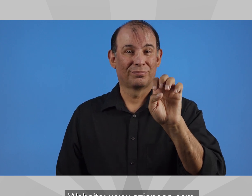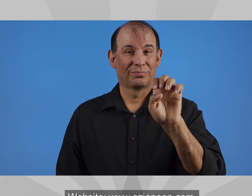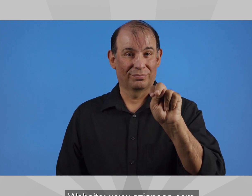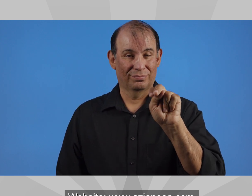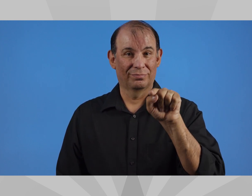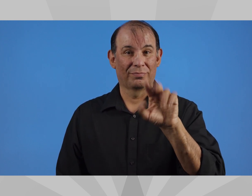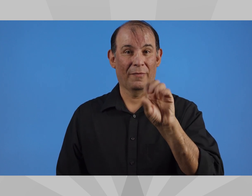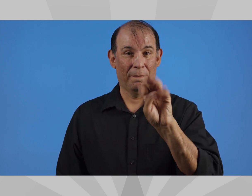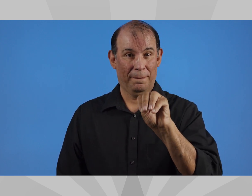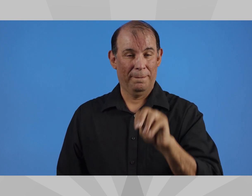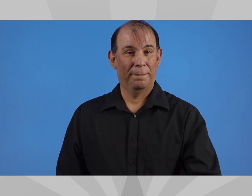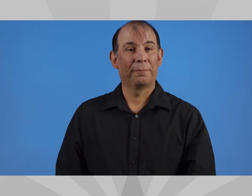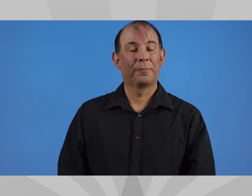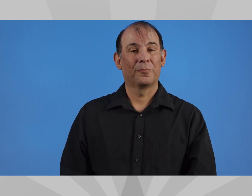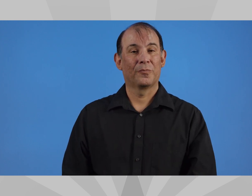www.azjaneen.com.